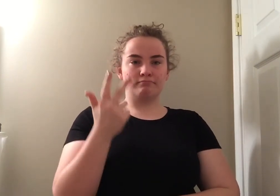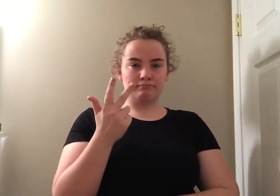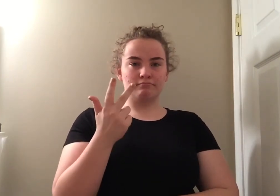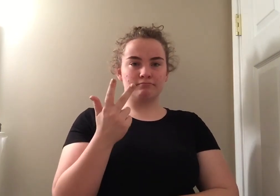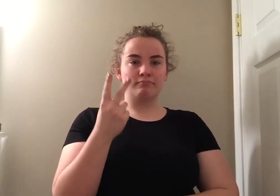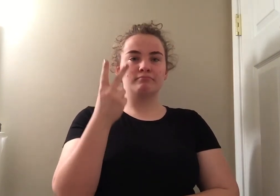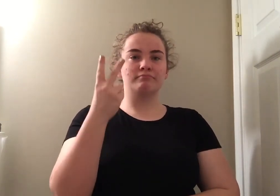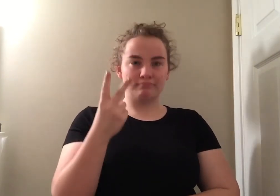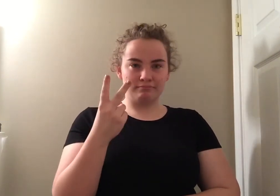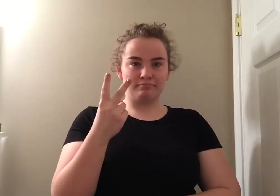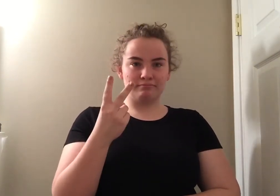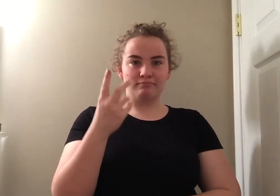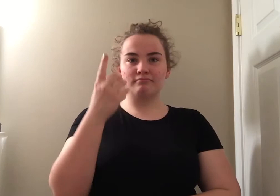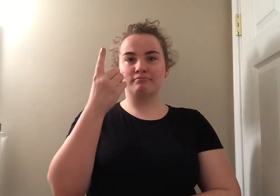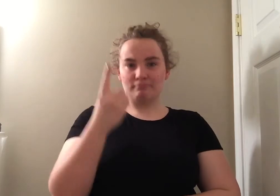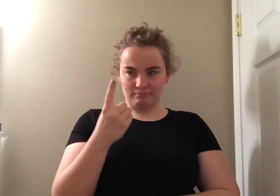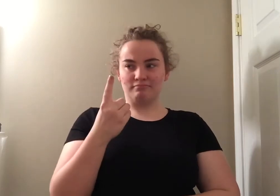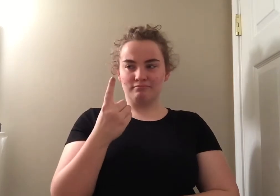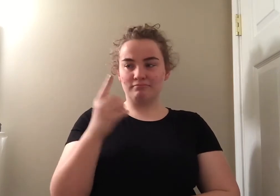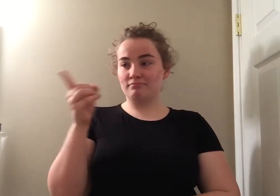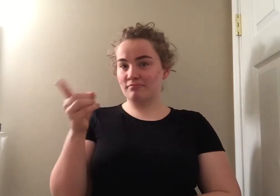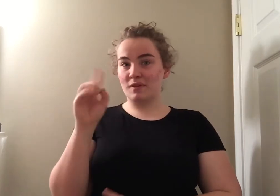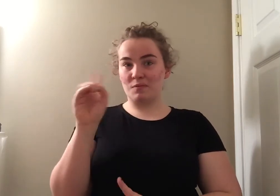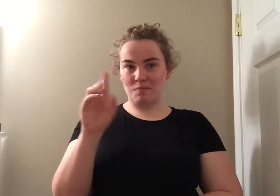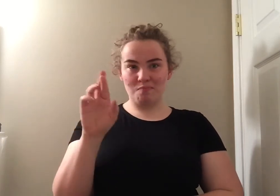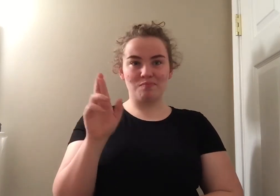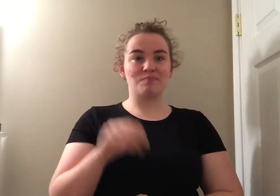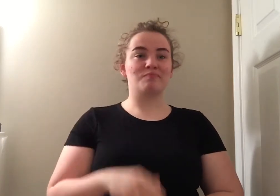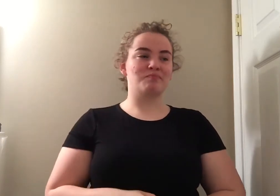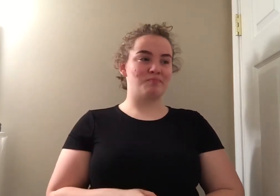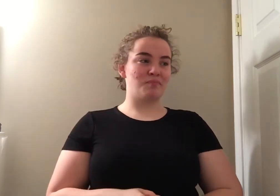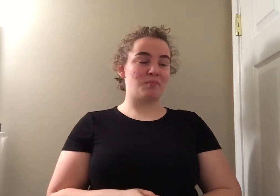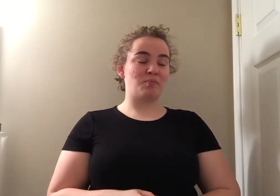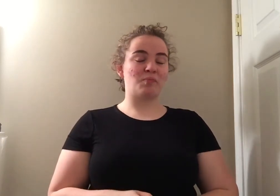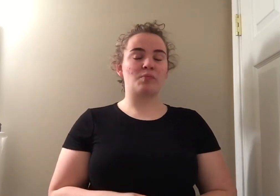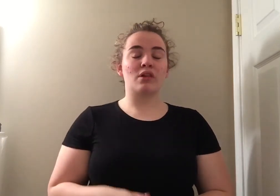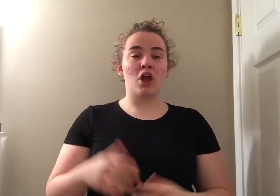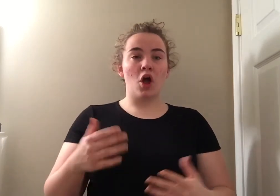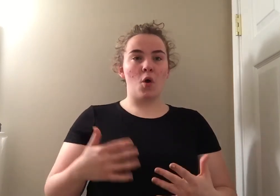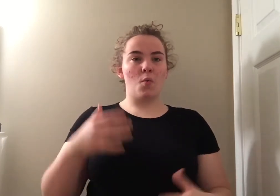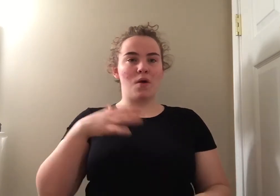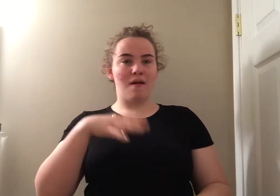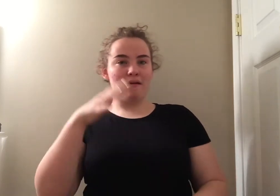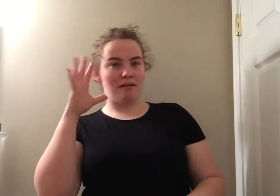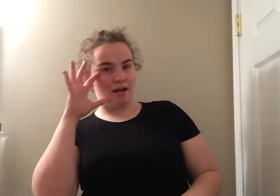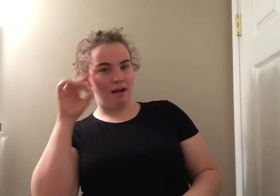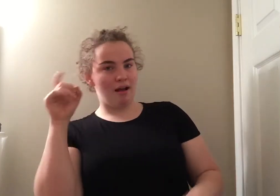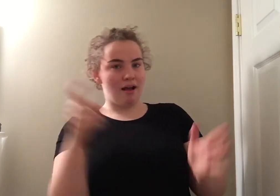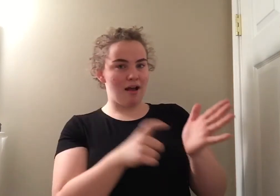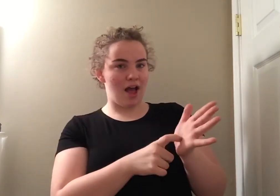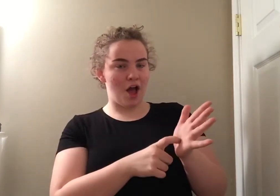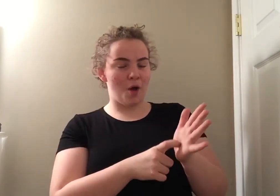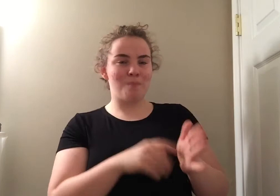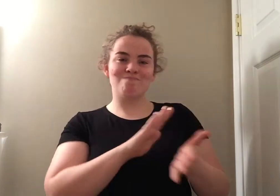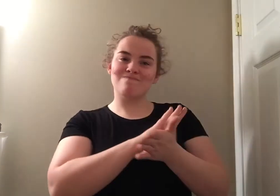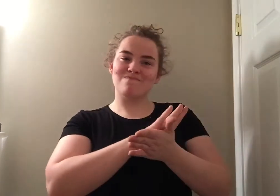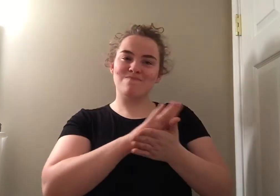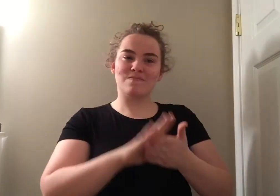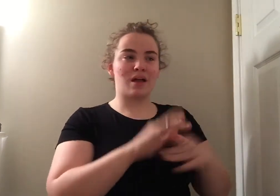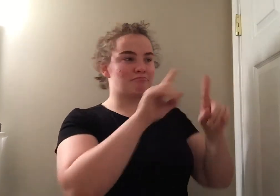2, London's ready, 1. So we found this nifty chart, right? And the nifty chart has feelings along the